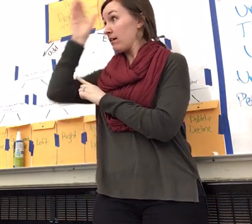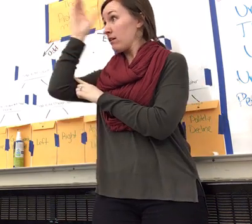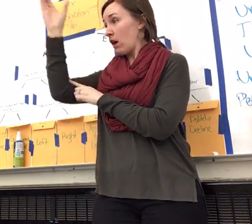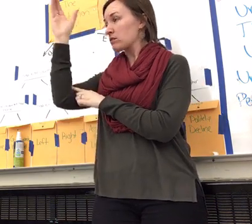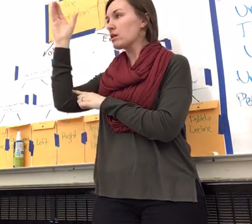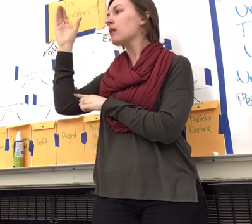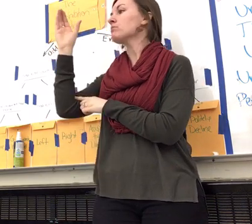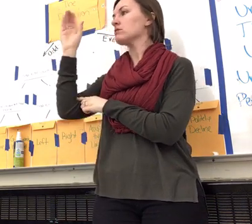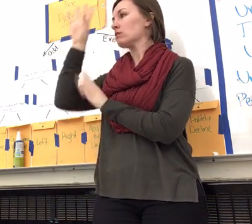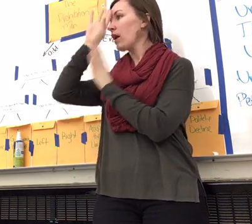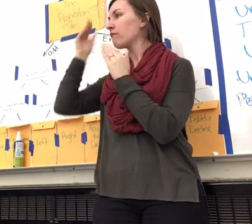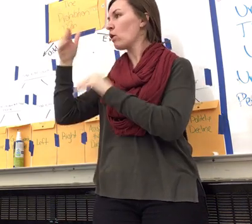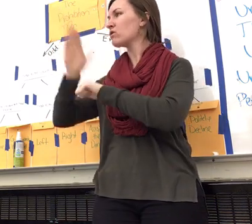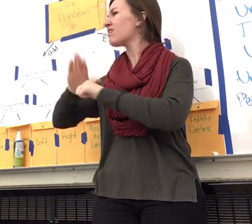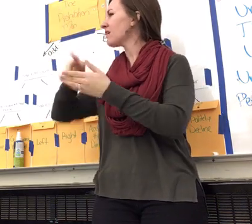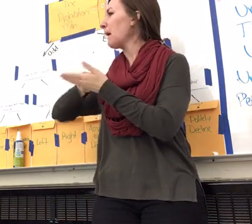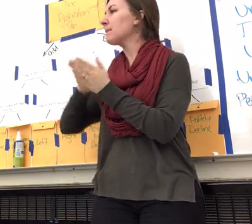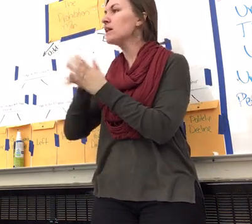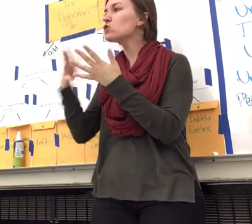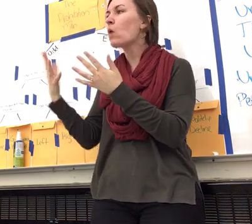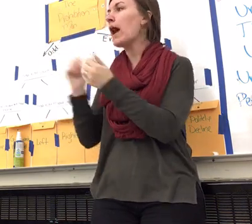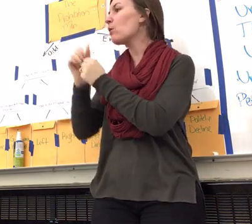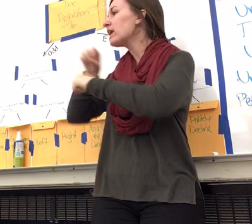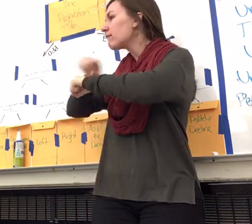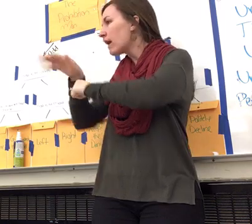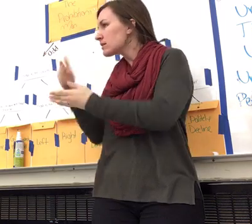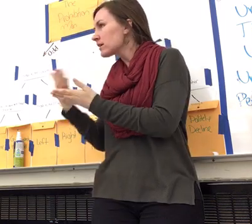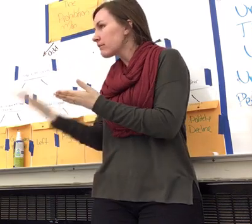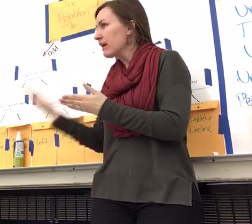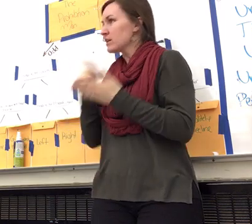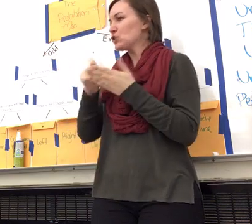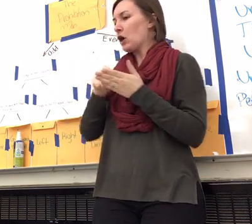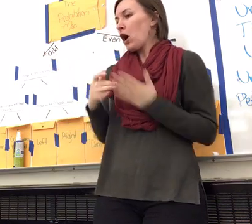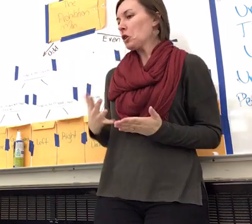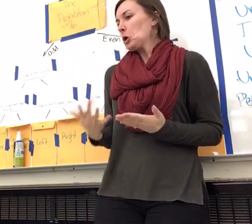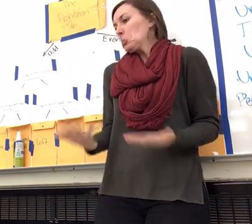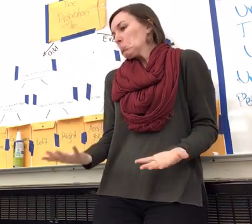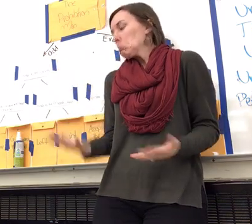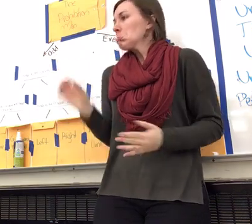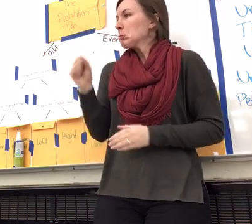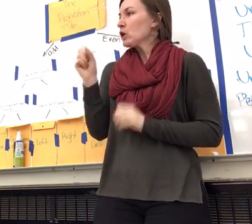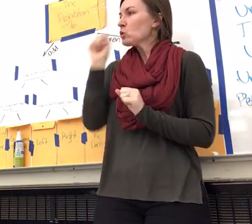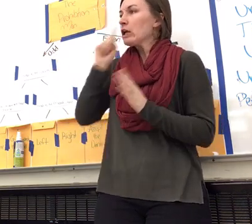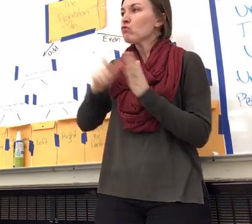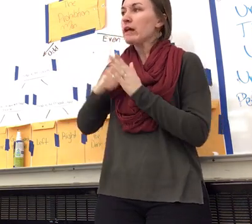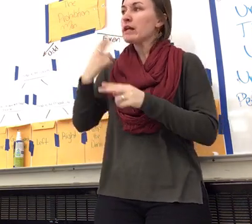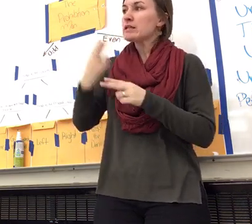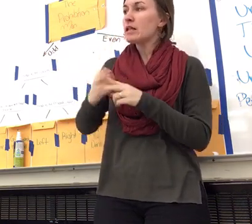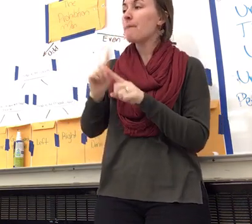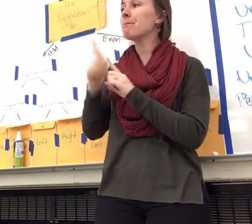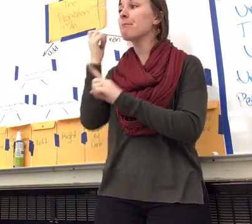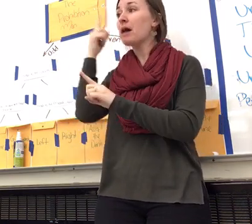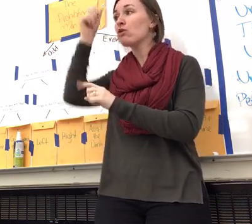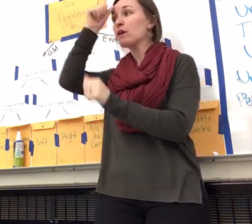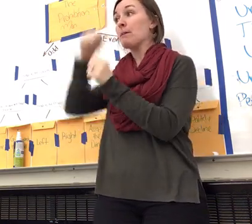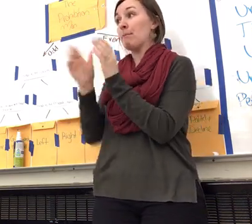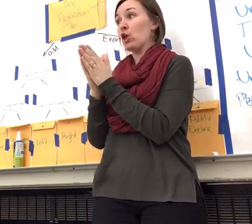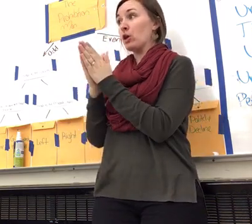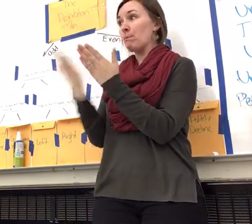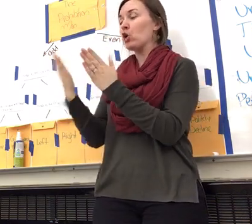see Uncle Tom's Cabin. Remember, big things about Uncle Tom's Cabin is 1, it kind of exposes the horrors of slavery.